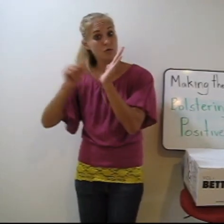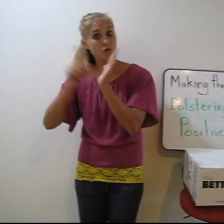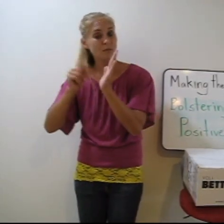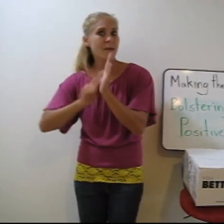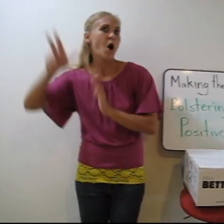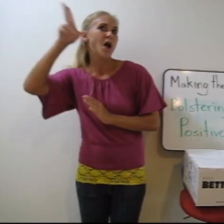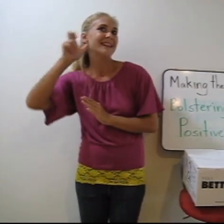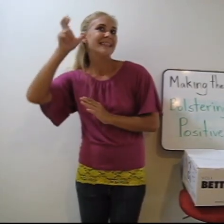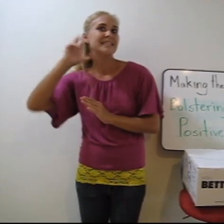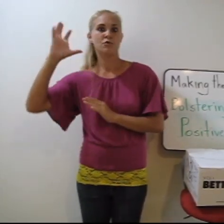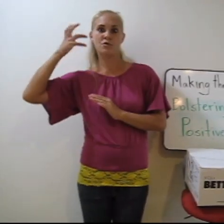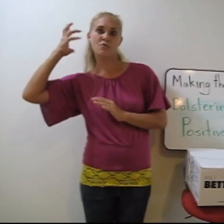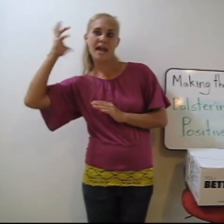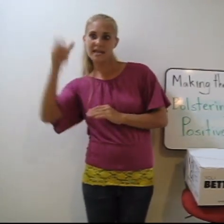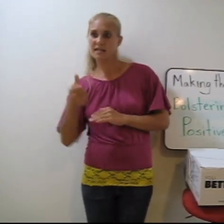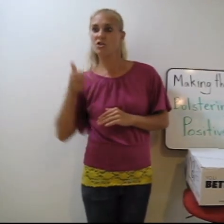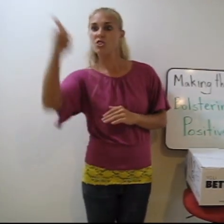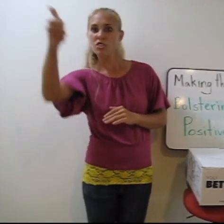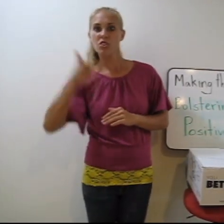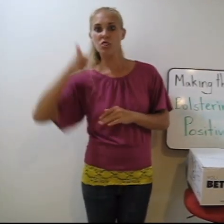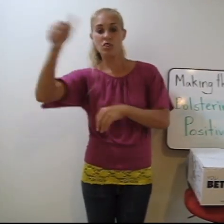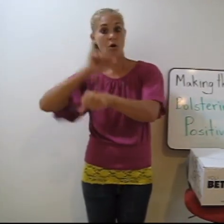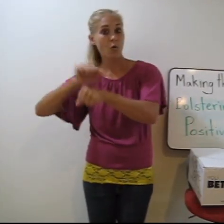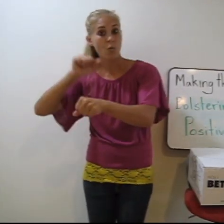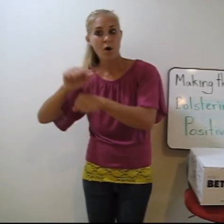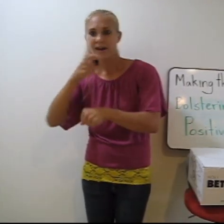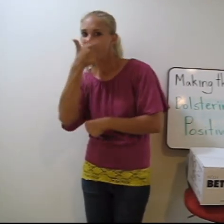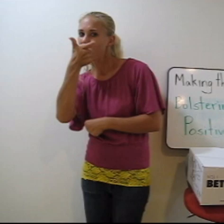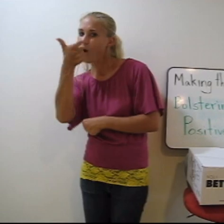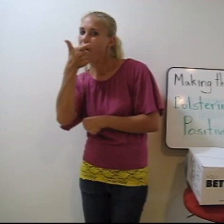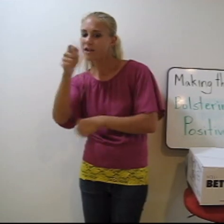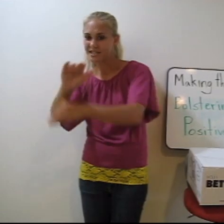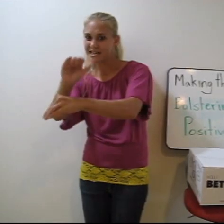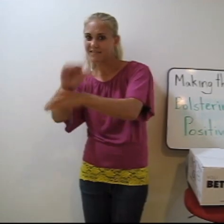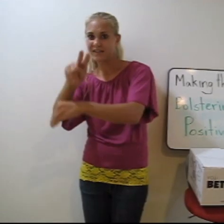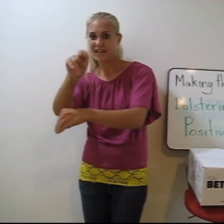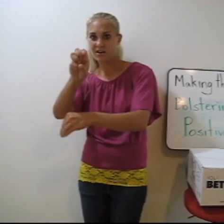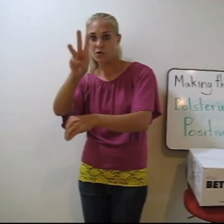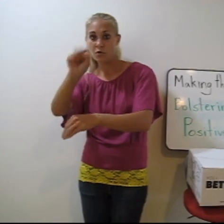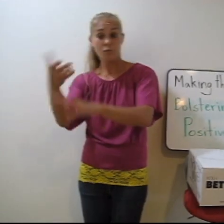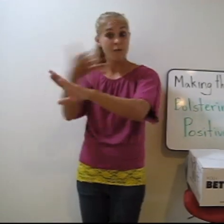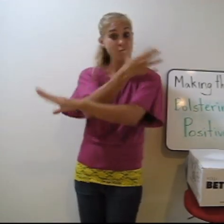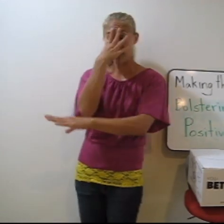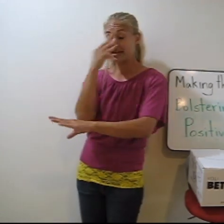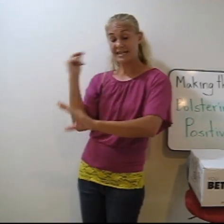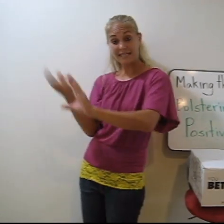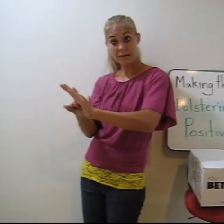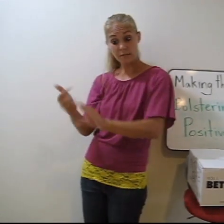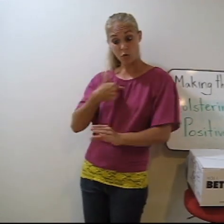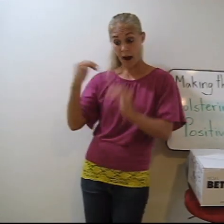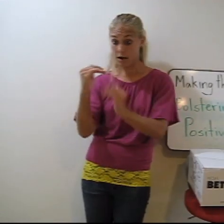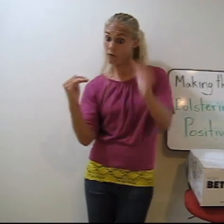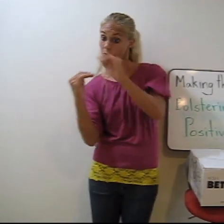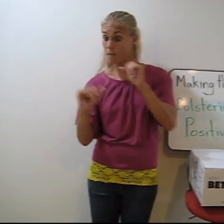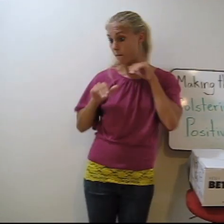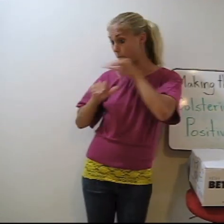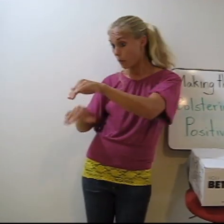radio on his commute to and from work and watches the evening news before going to bed? You bet it does, and it can for you